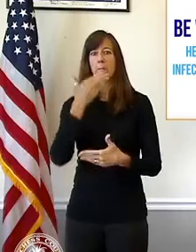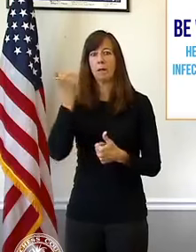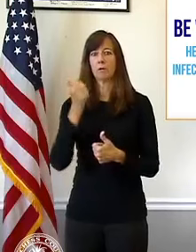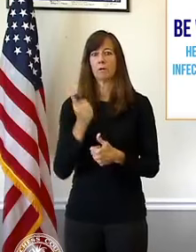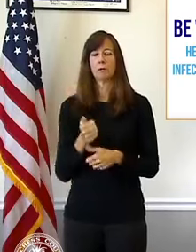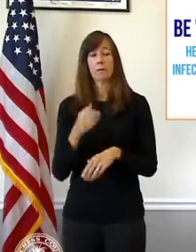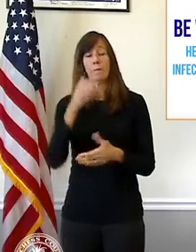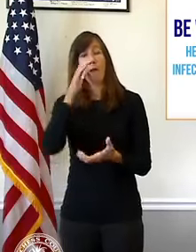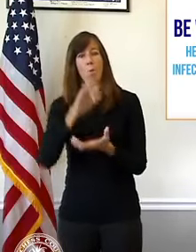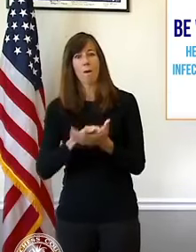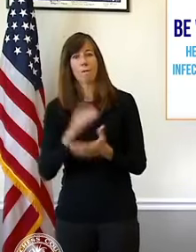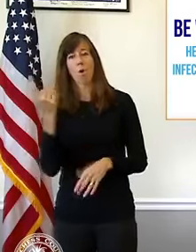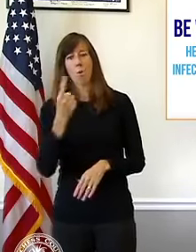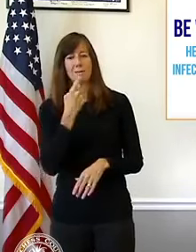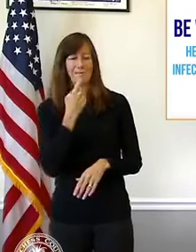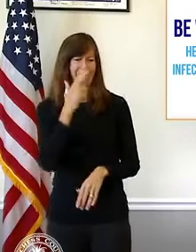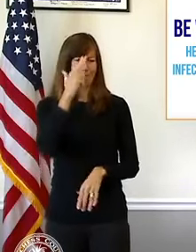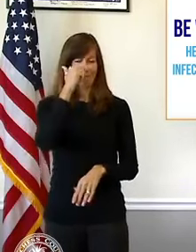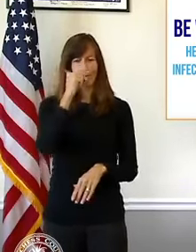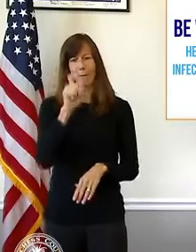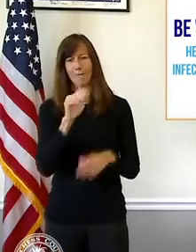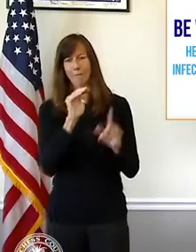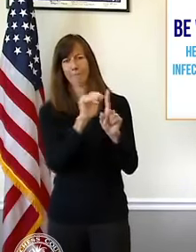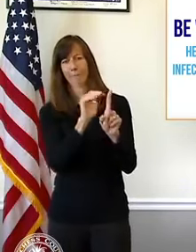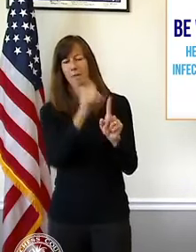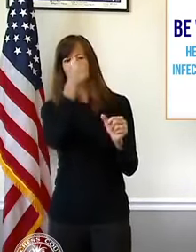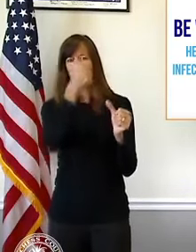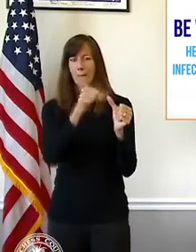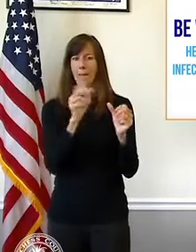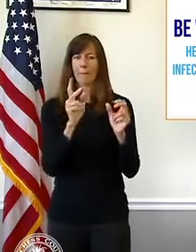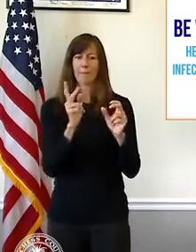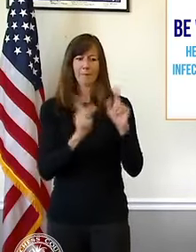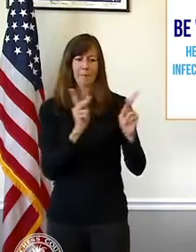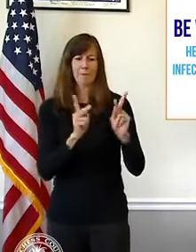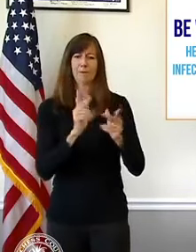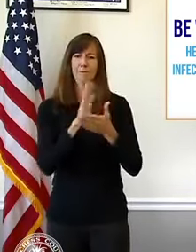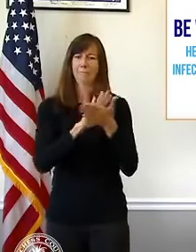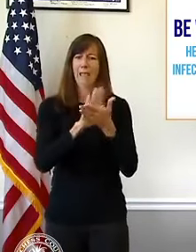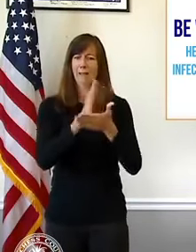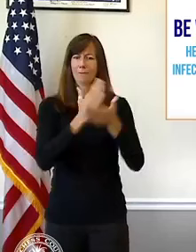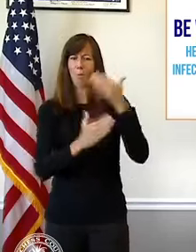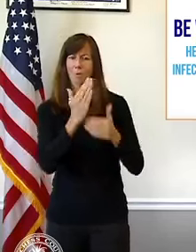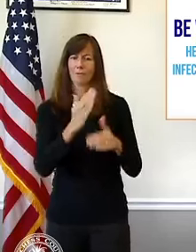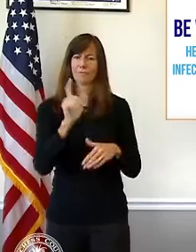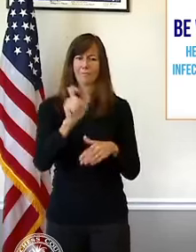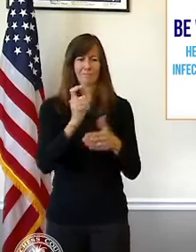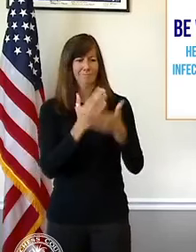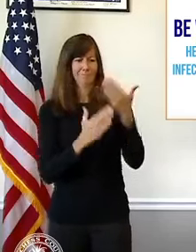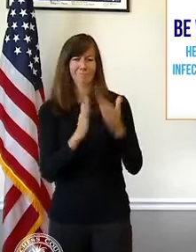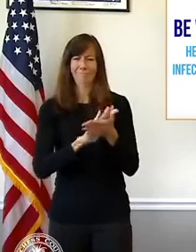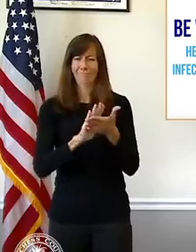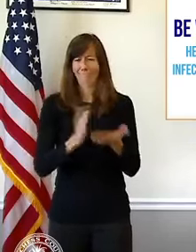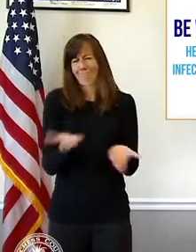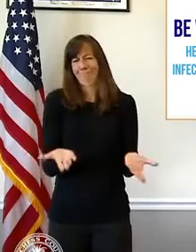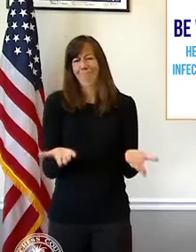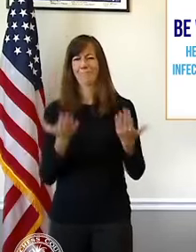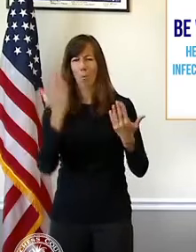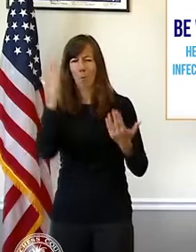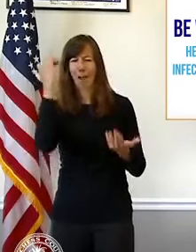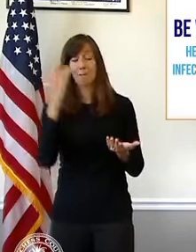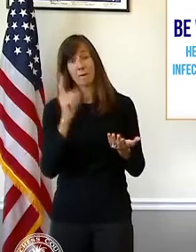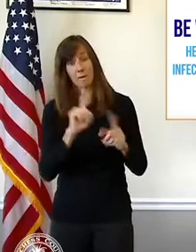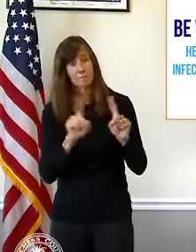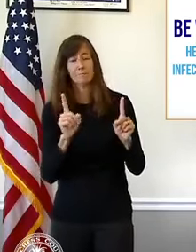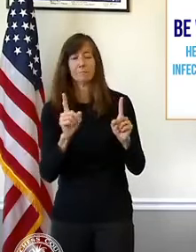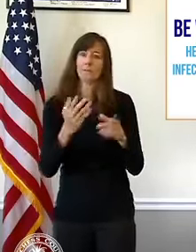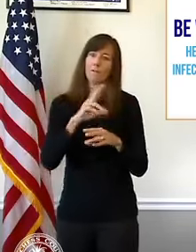to wash their hands, but don't forget, personal steps like that slow the transmission of any infectious disease, and of course this one